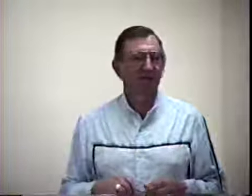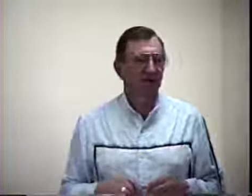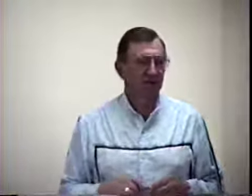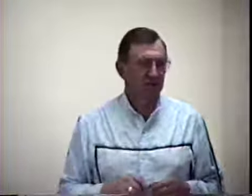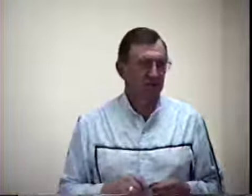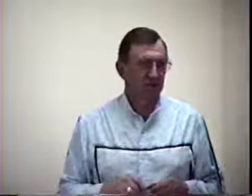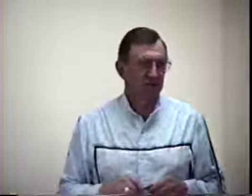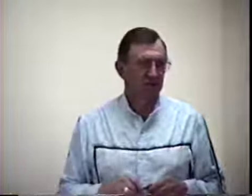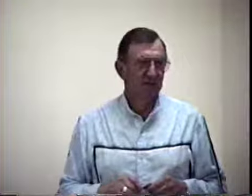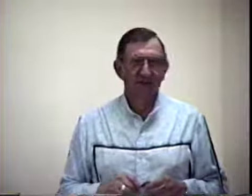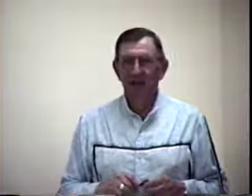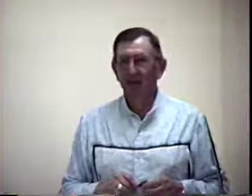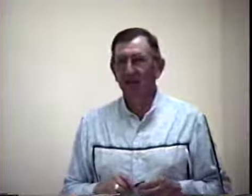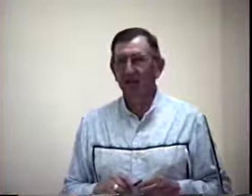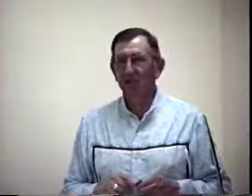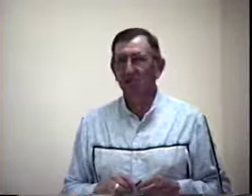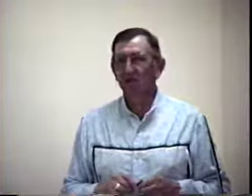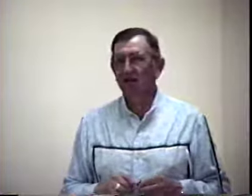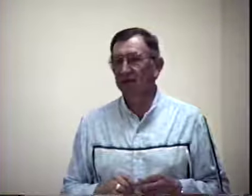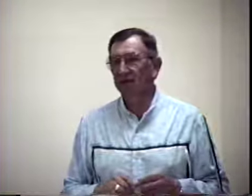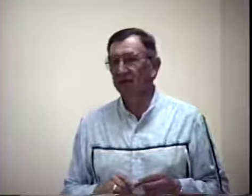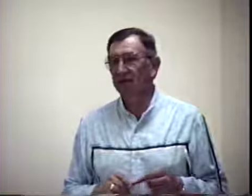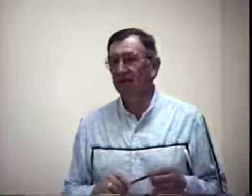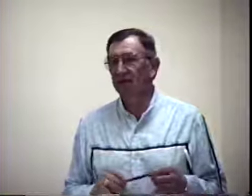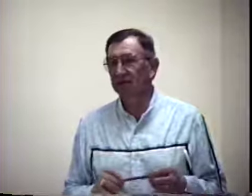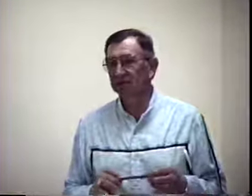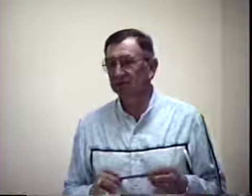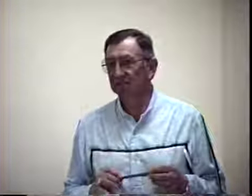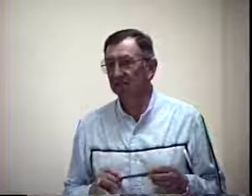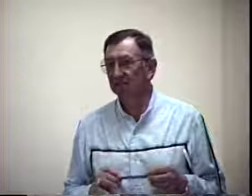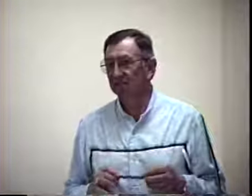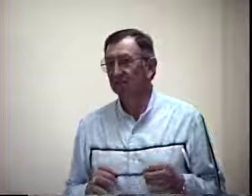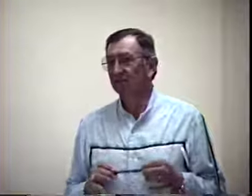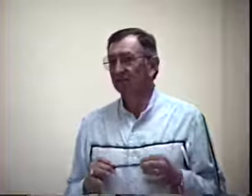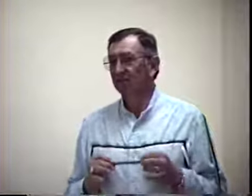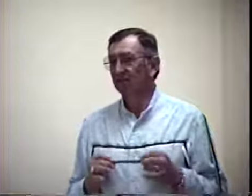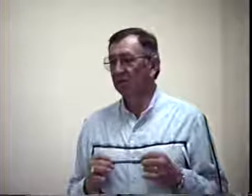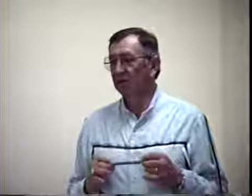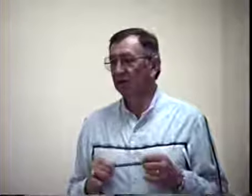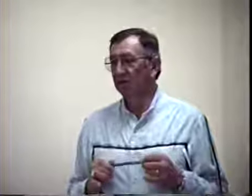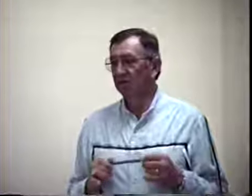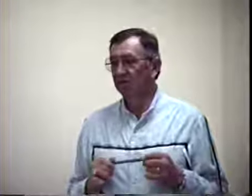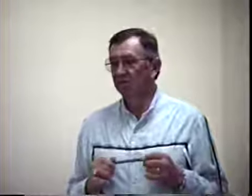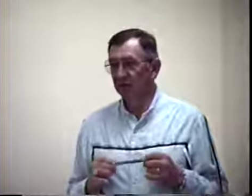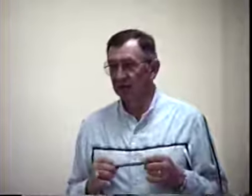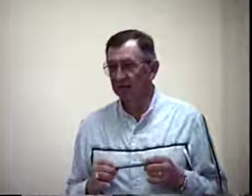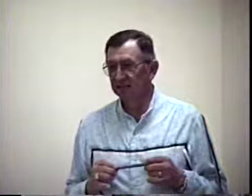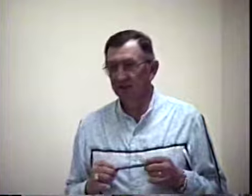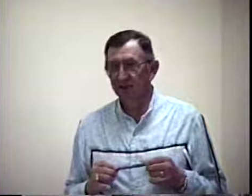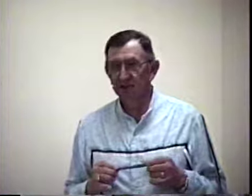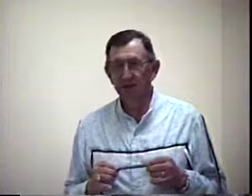different cultures. And I think this is one of the things that our class has done. We've come in here and we've utilized our people